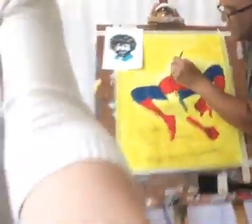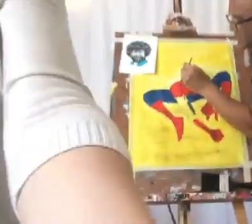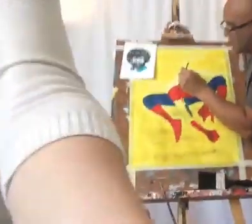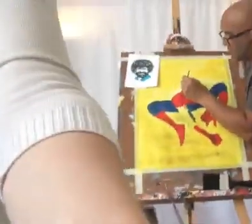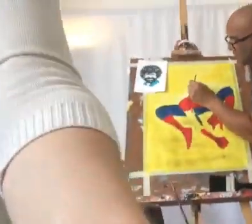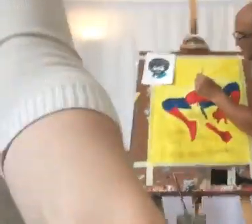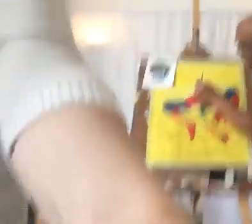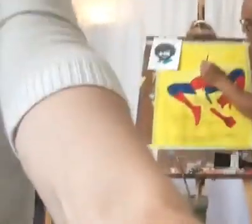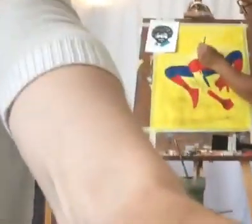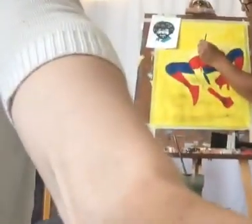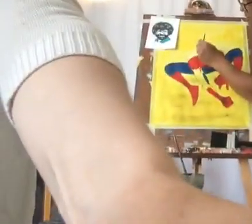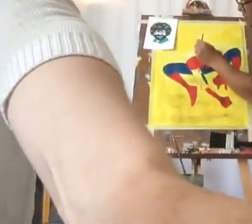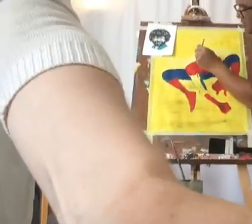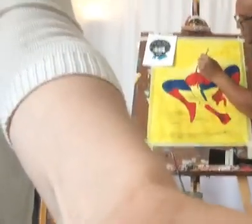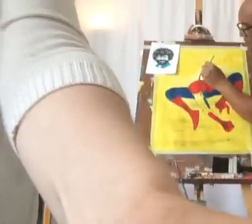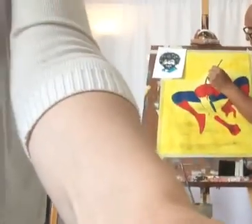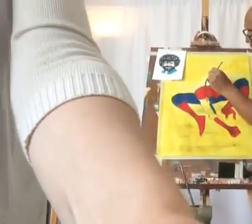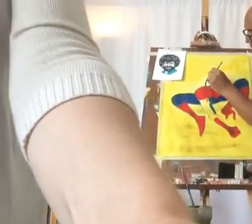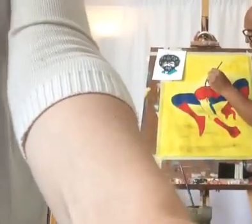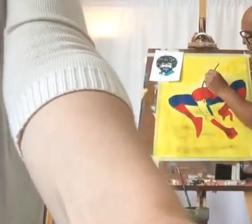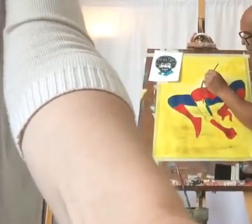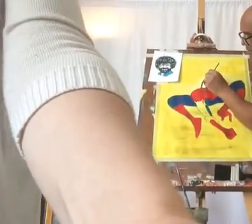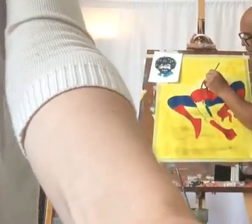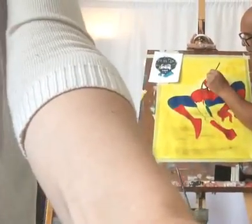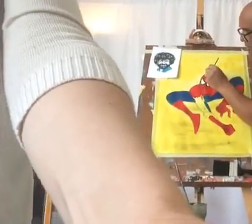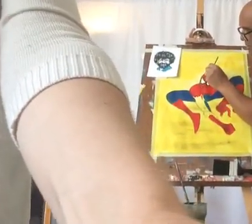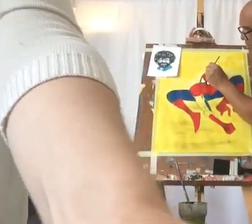And then on that.